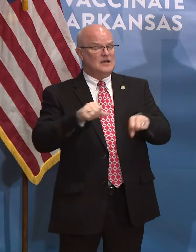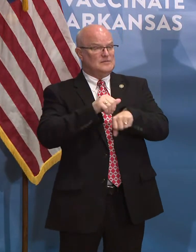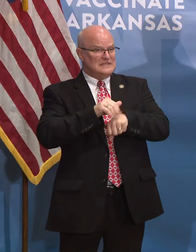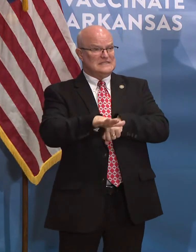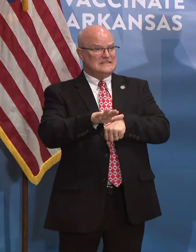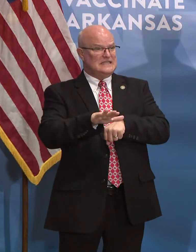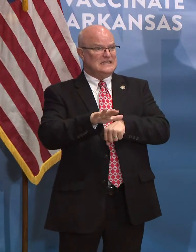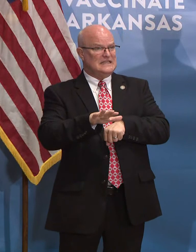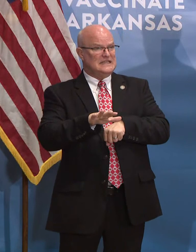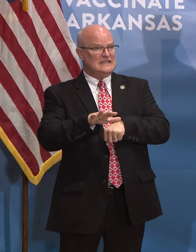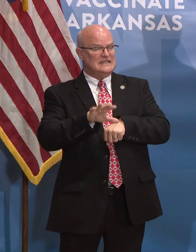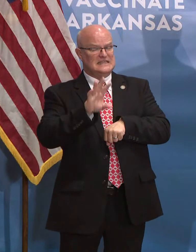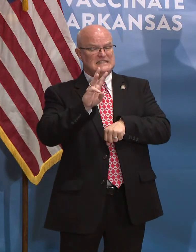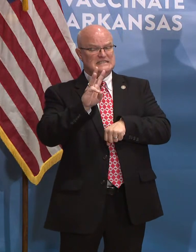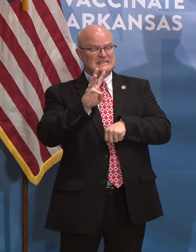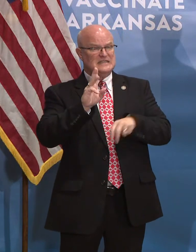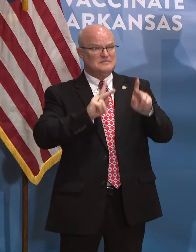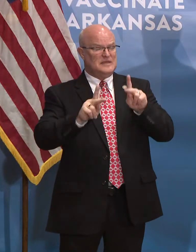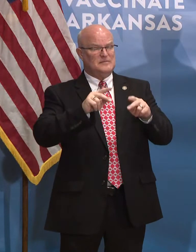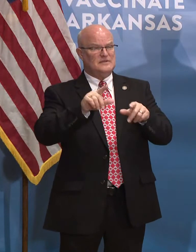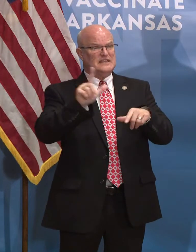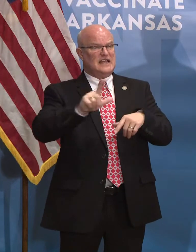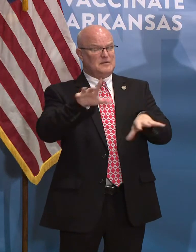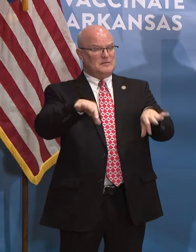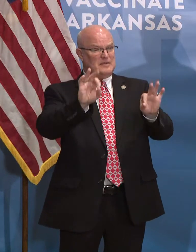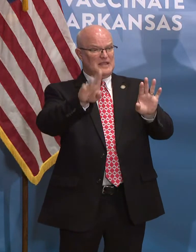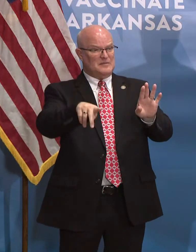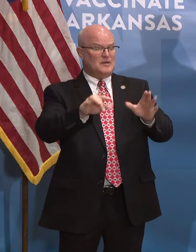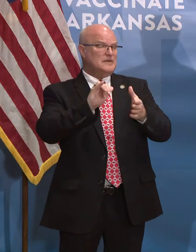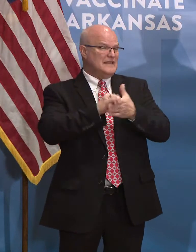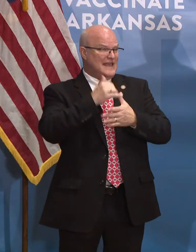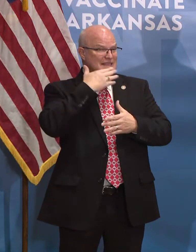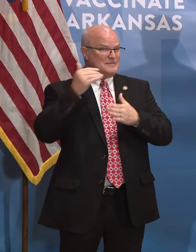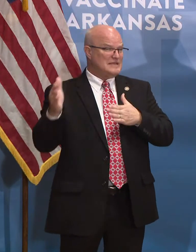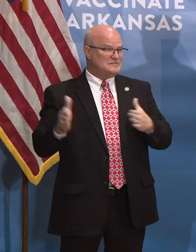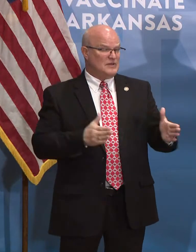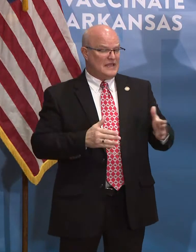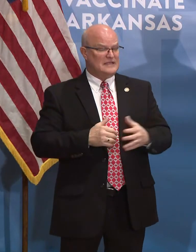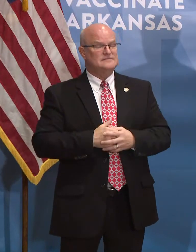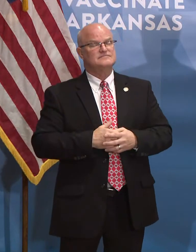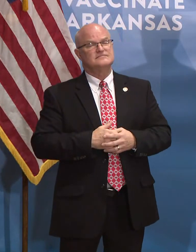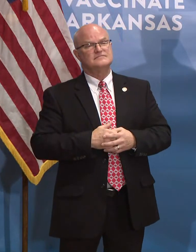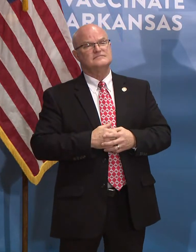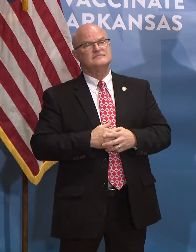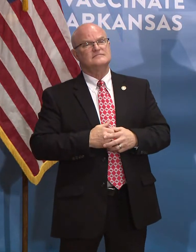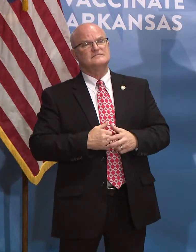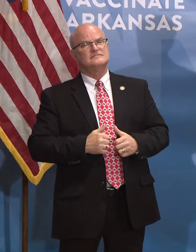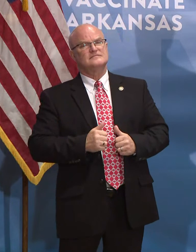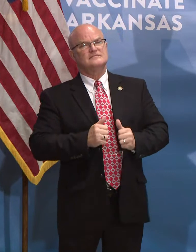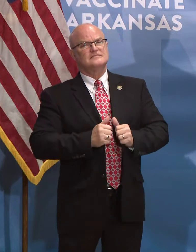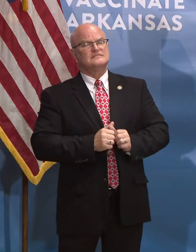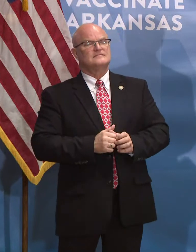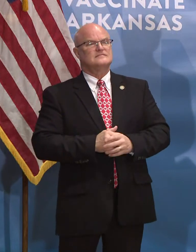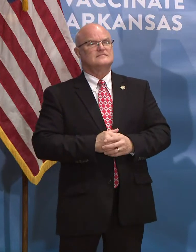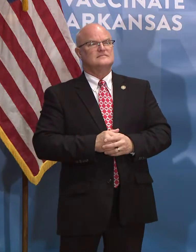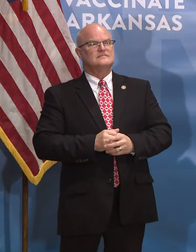sending potentially sick people to the library to pick them up. Is that the best plan, in your opinion?